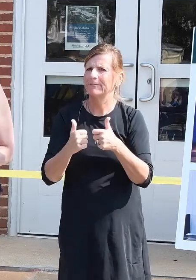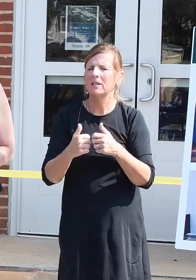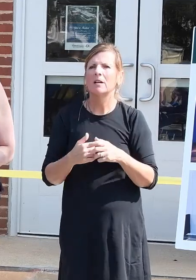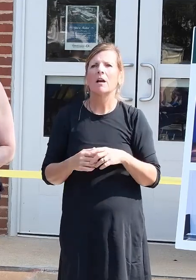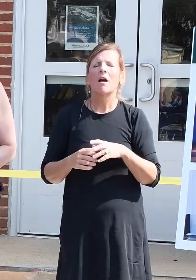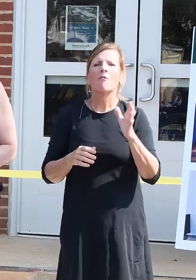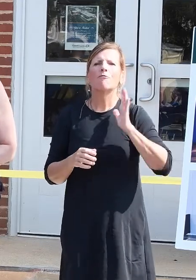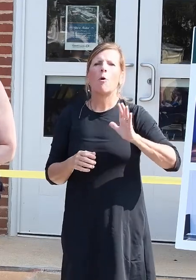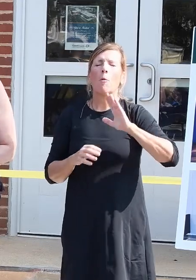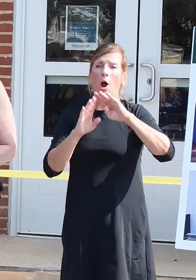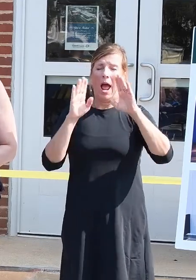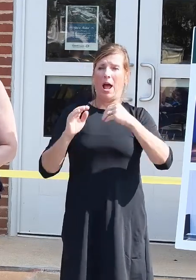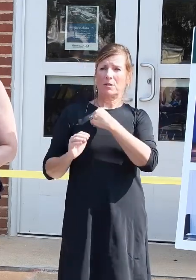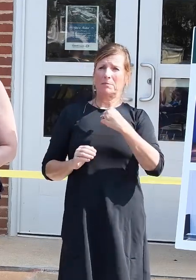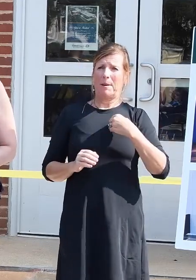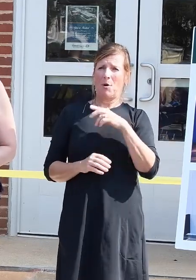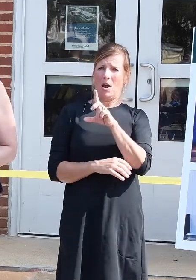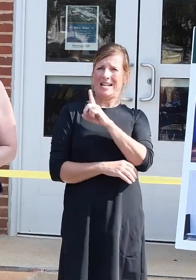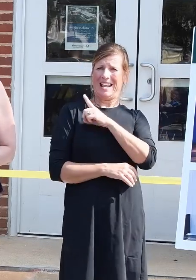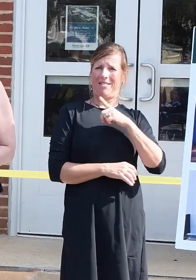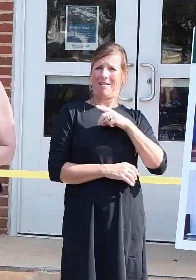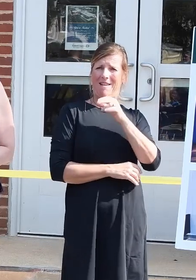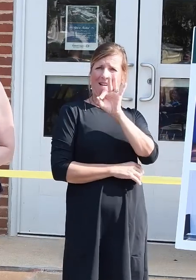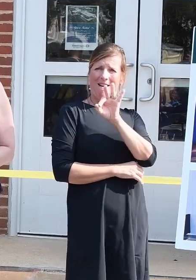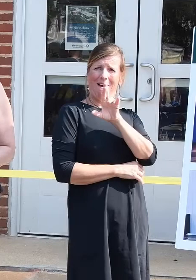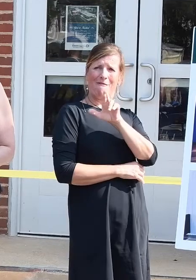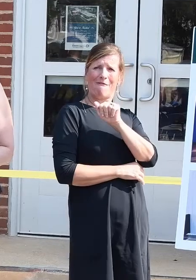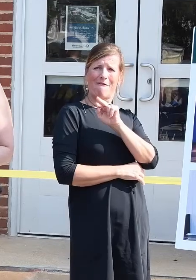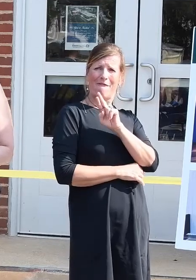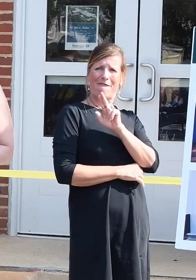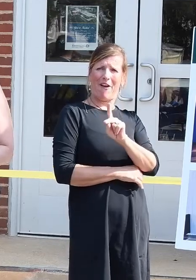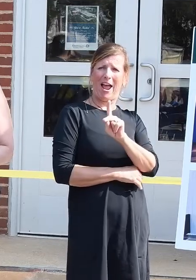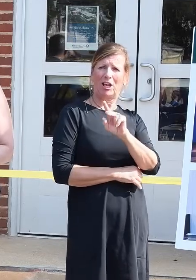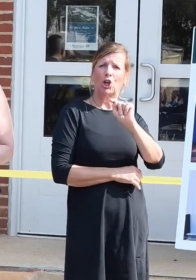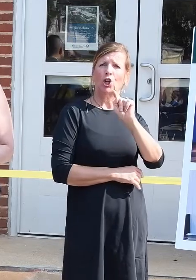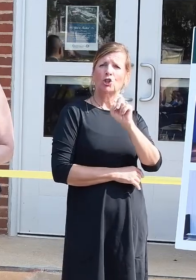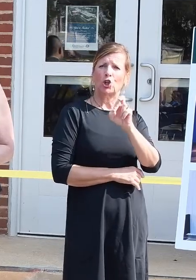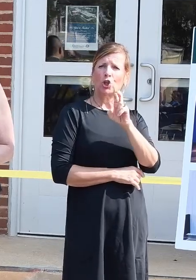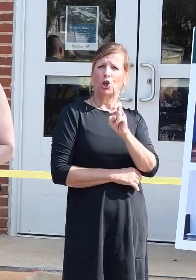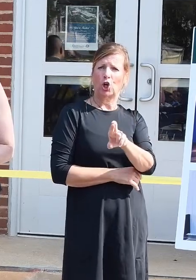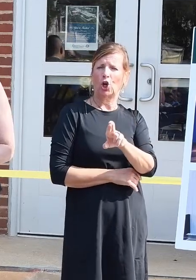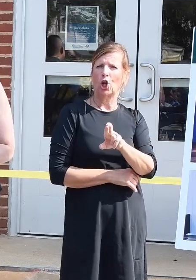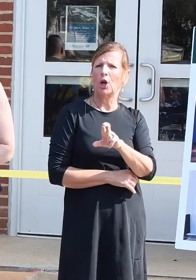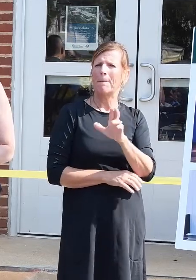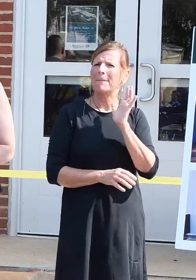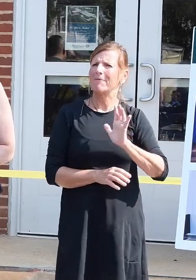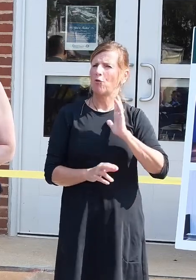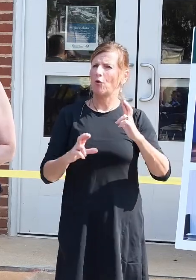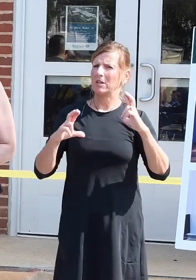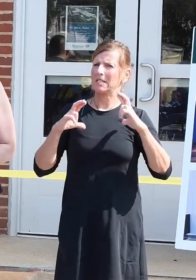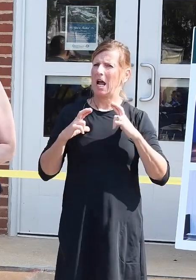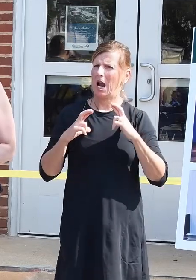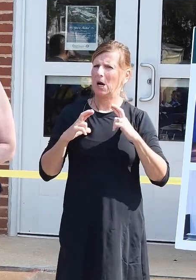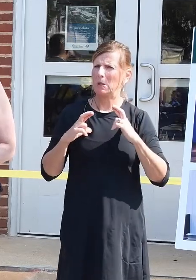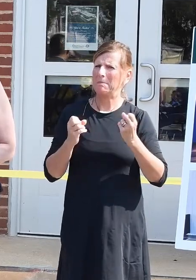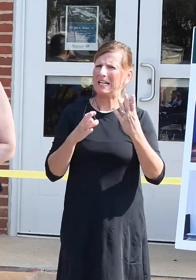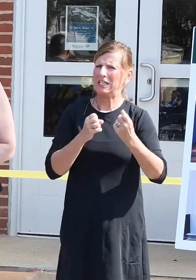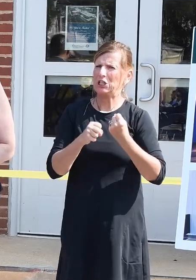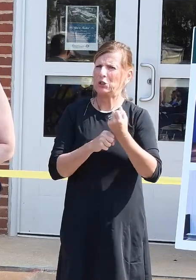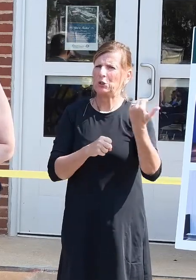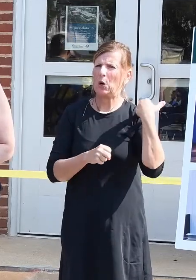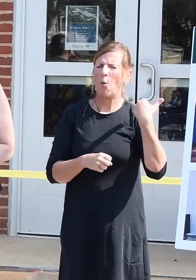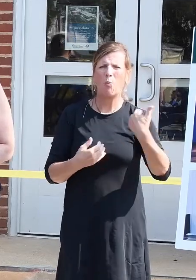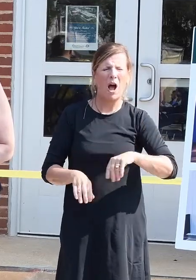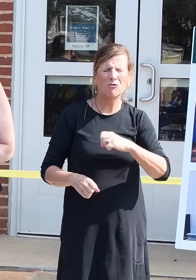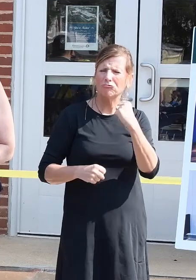member, I remember Delegate Frank Turner, we were sitting on the House floor, this was years ago, before his retirement, and he was strongly committed